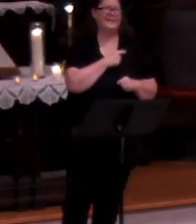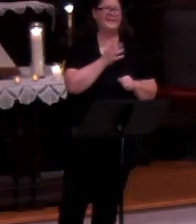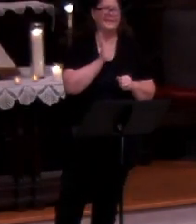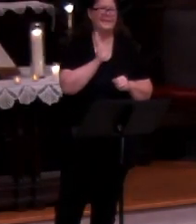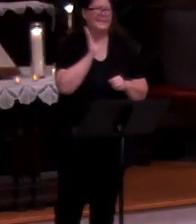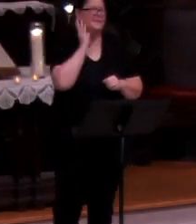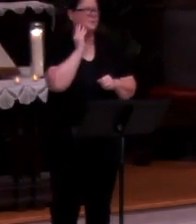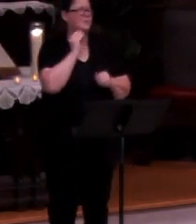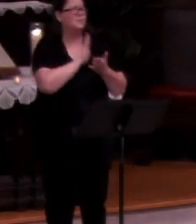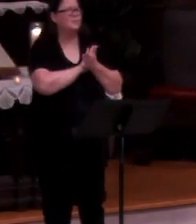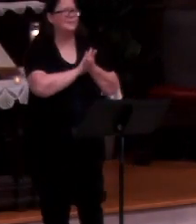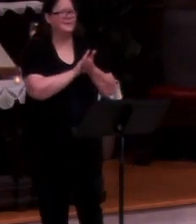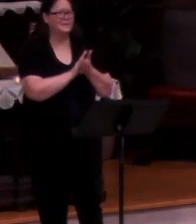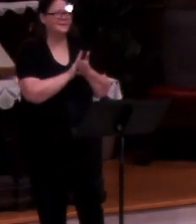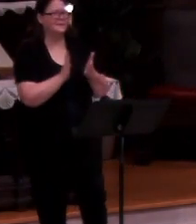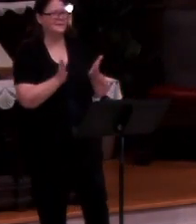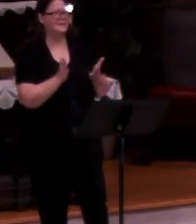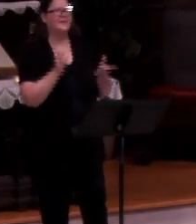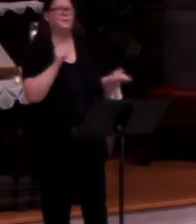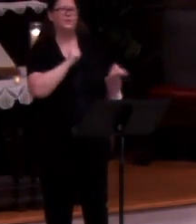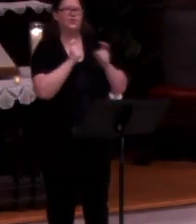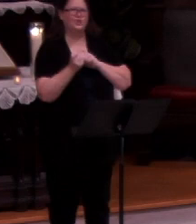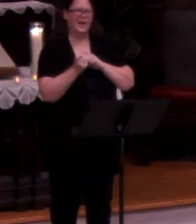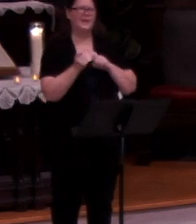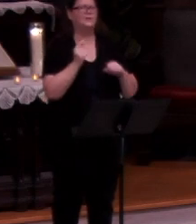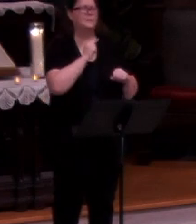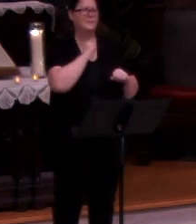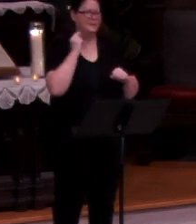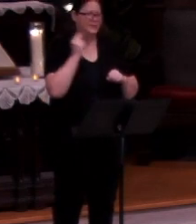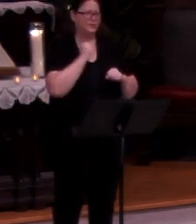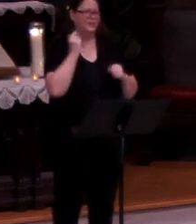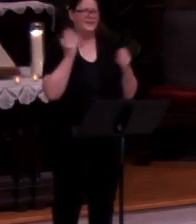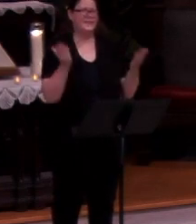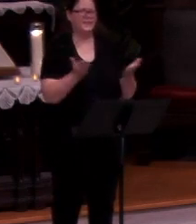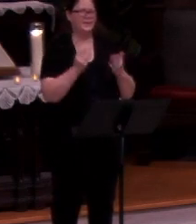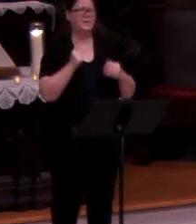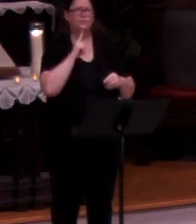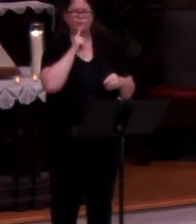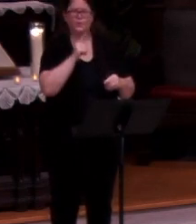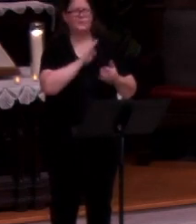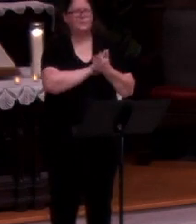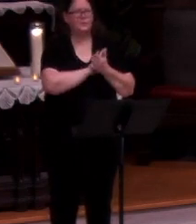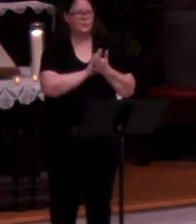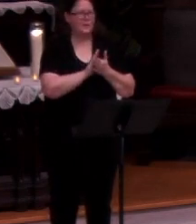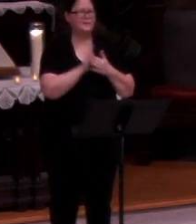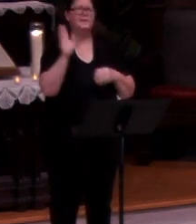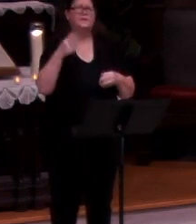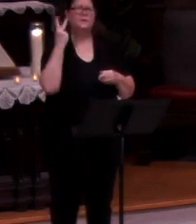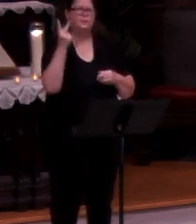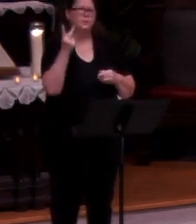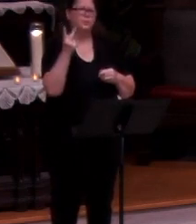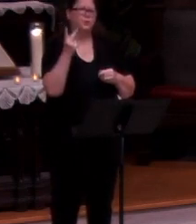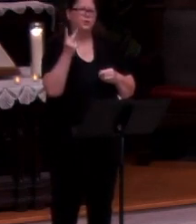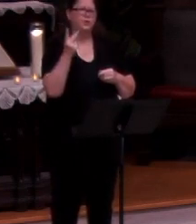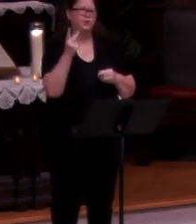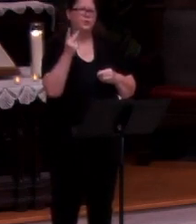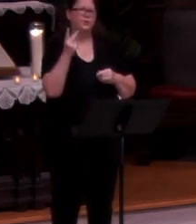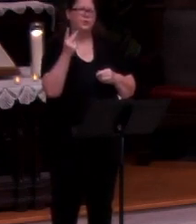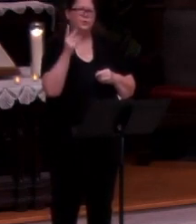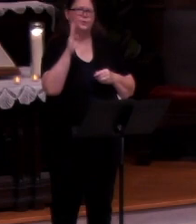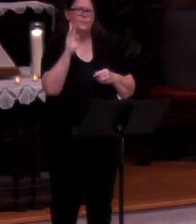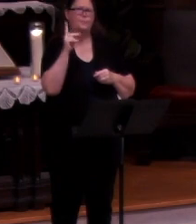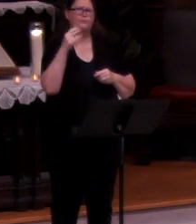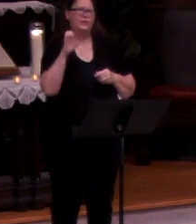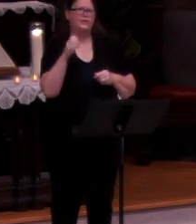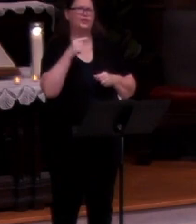ministerial change for us at AHCC, we have had the pleasure of having two bridge ministers who have